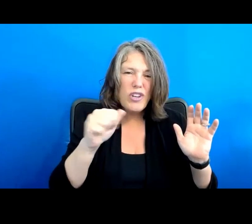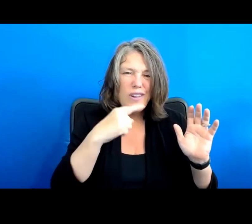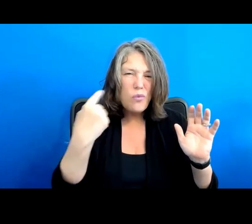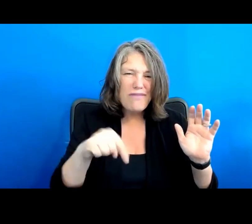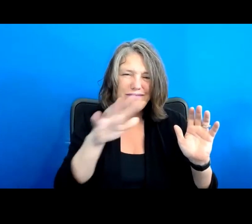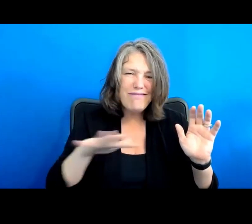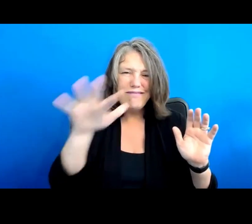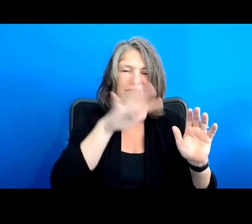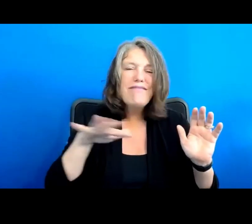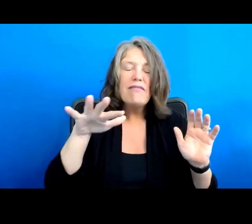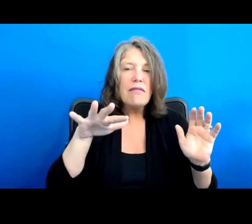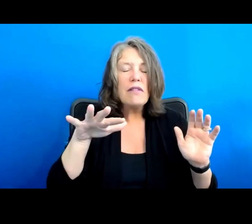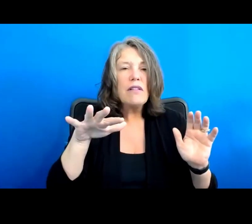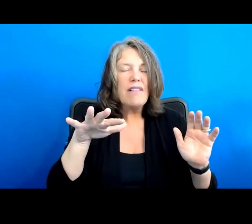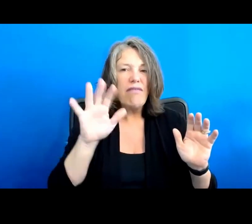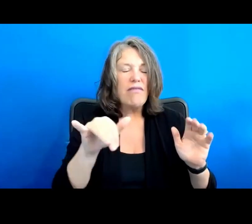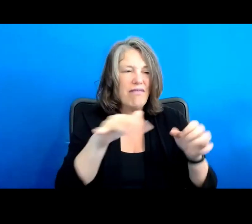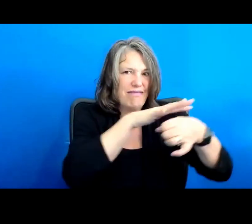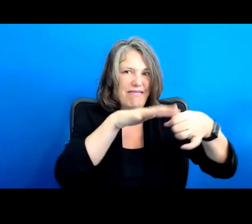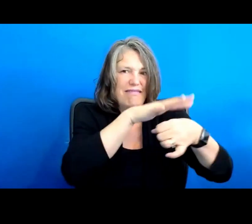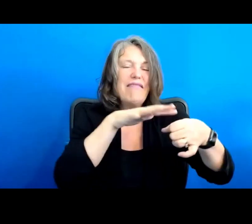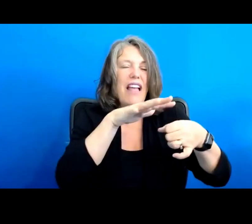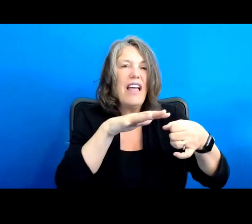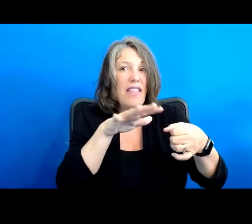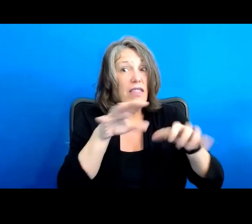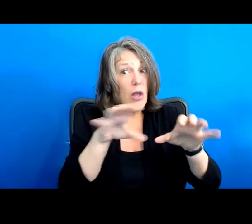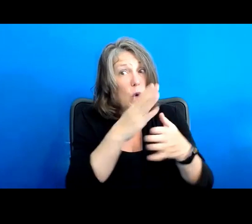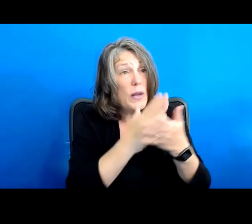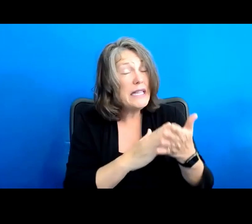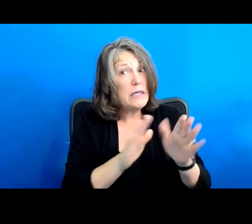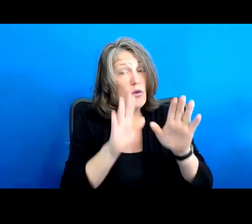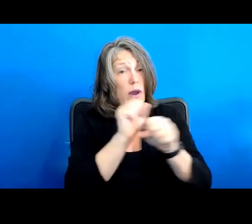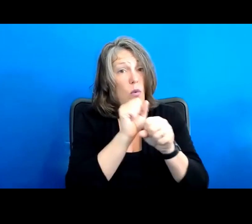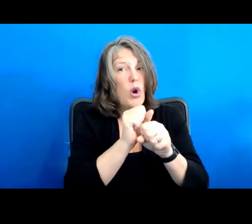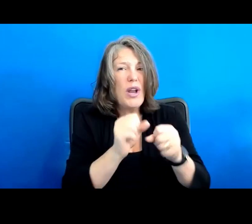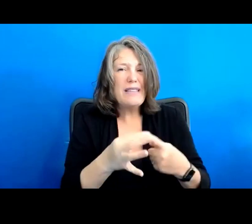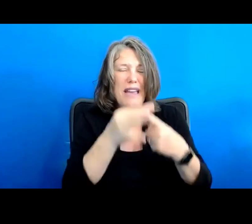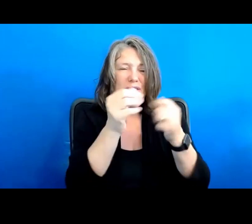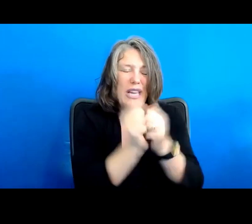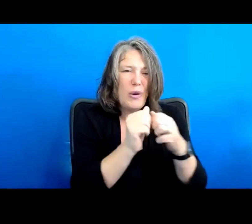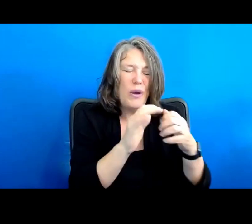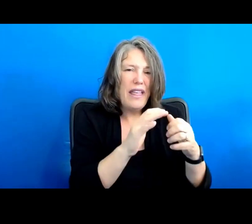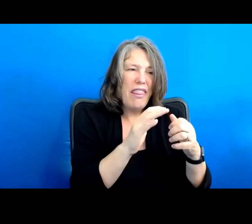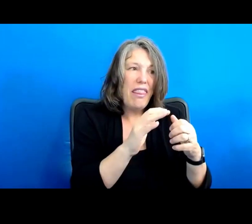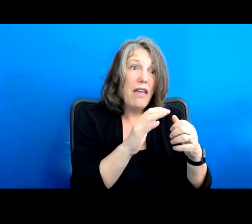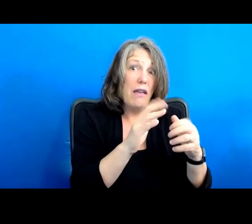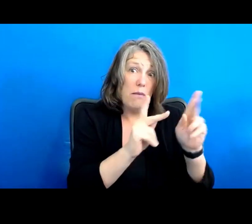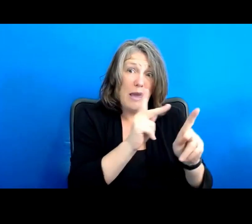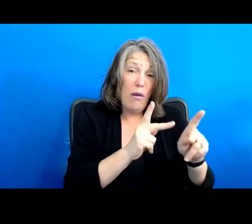really interesting work, particularly on institutionalization and